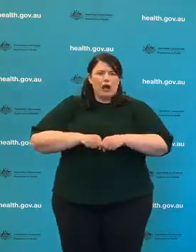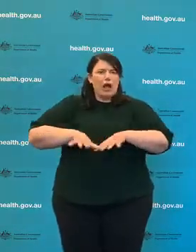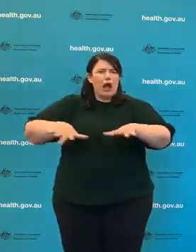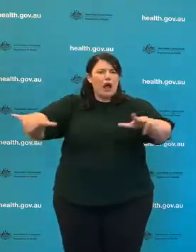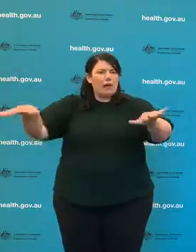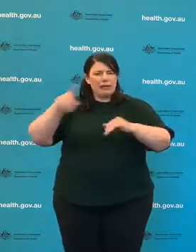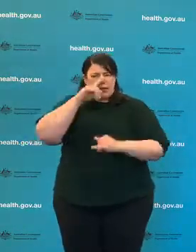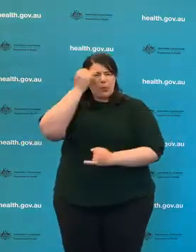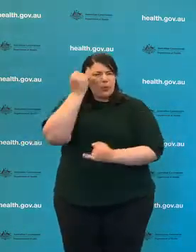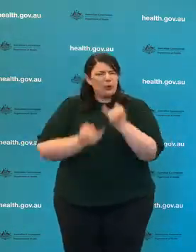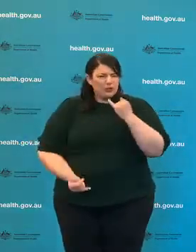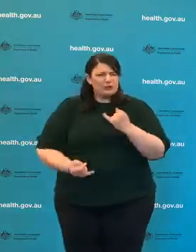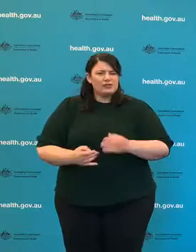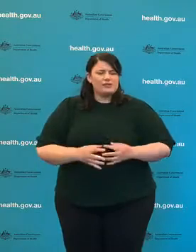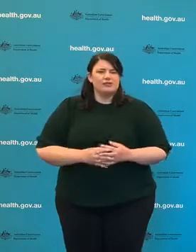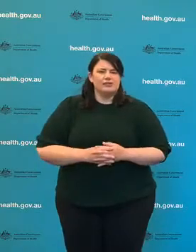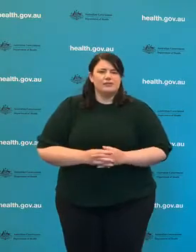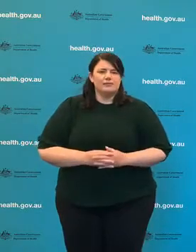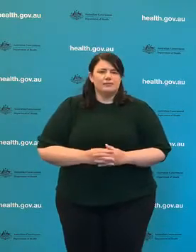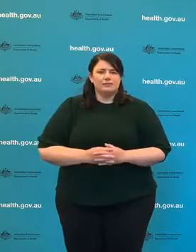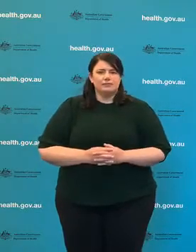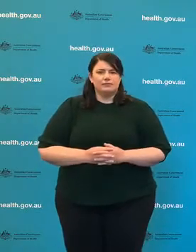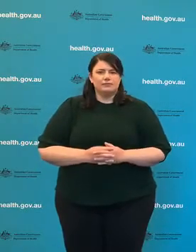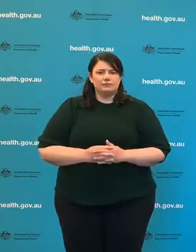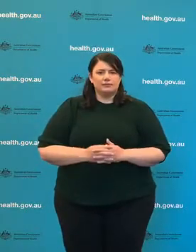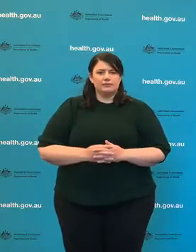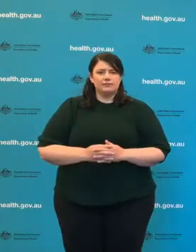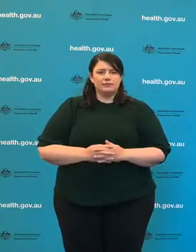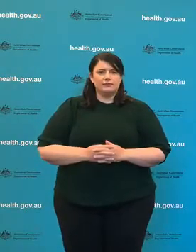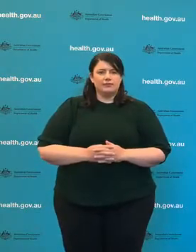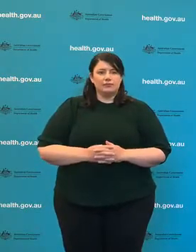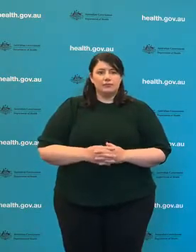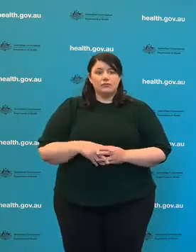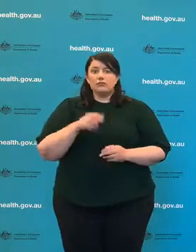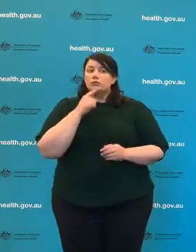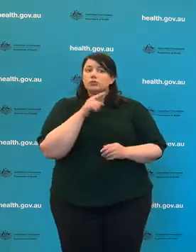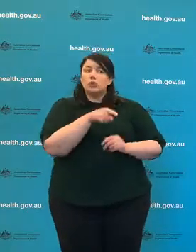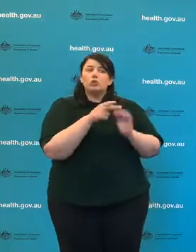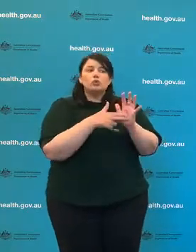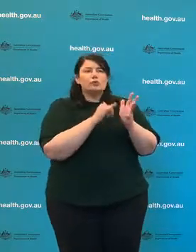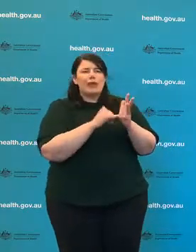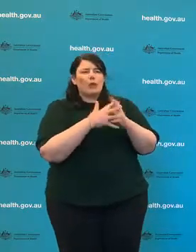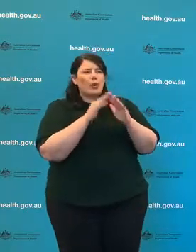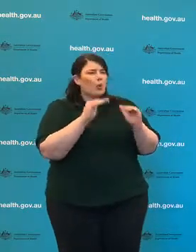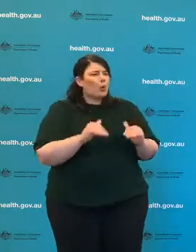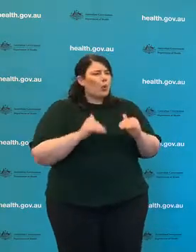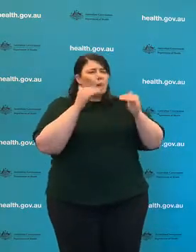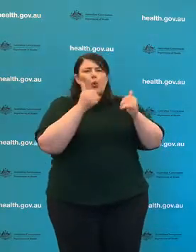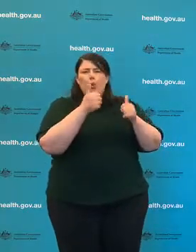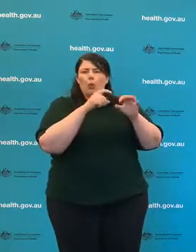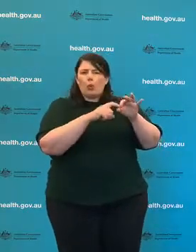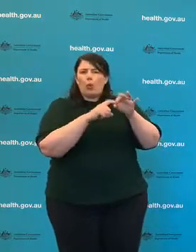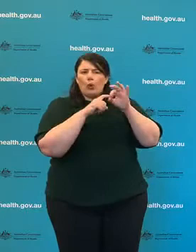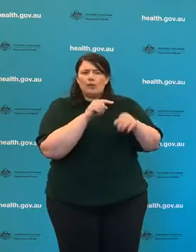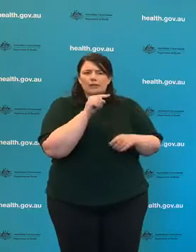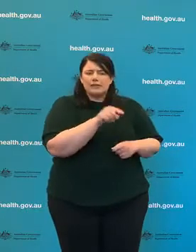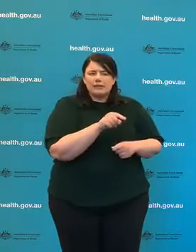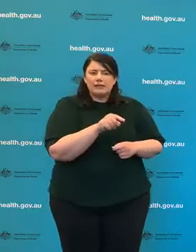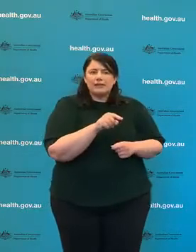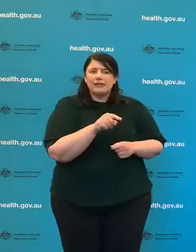control. So when we say gold standard, what we're really referring to is